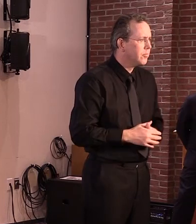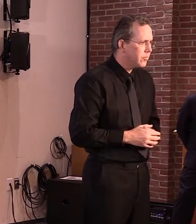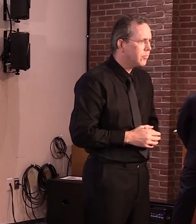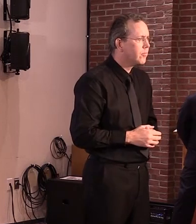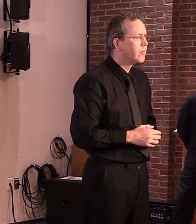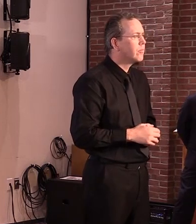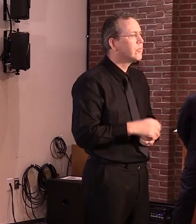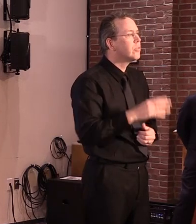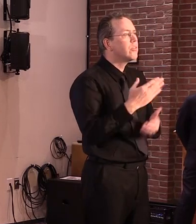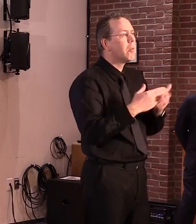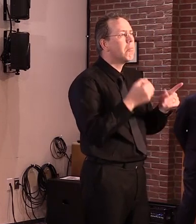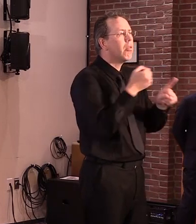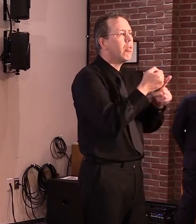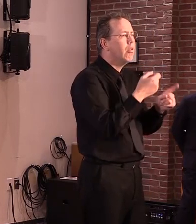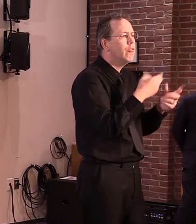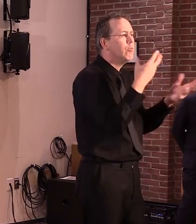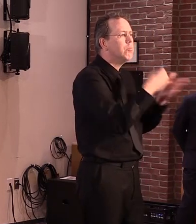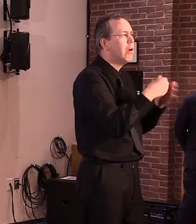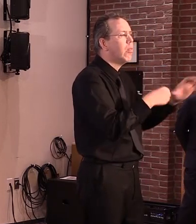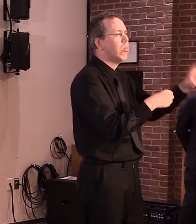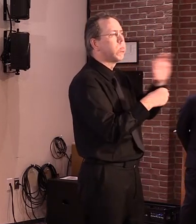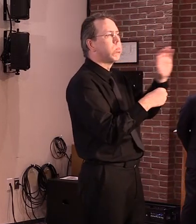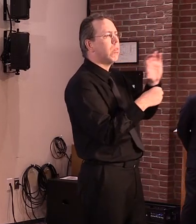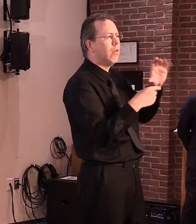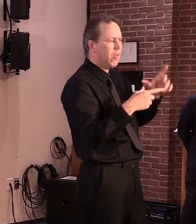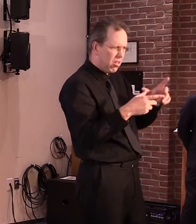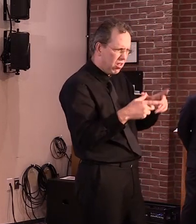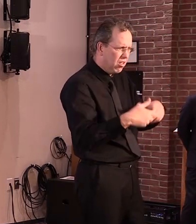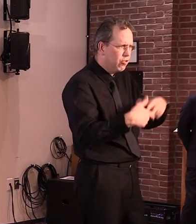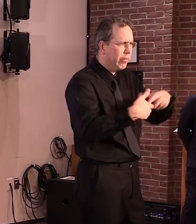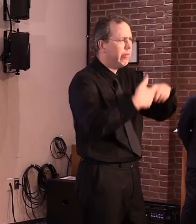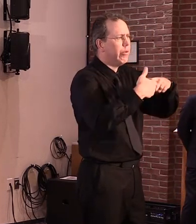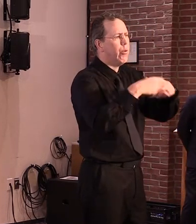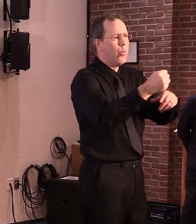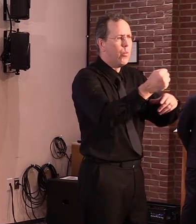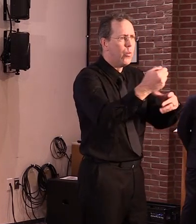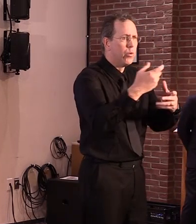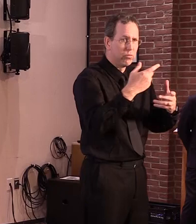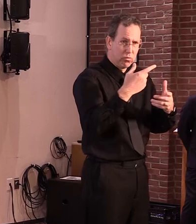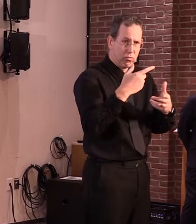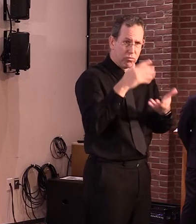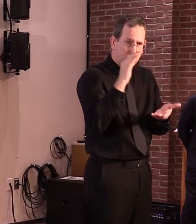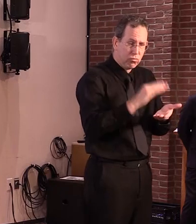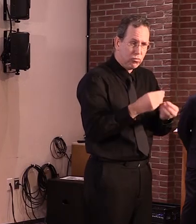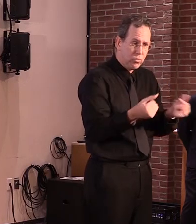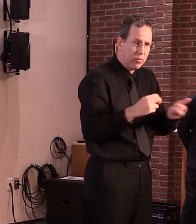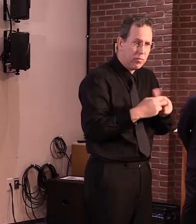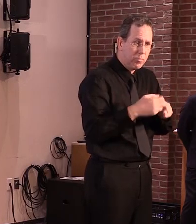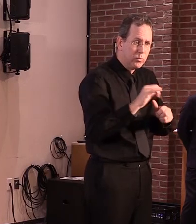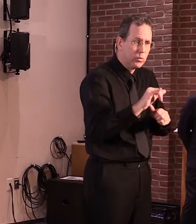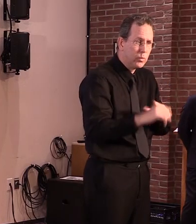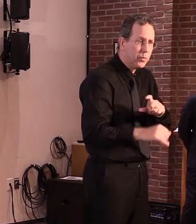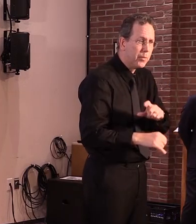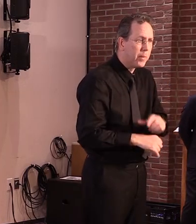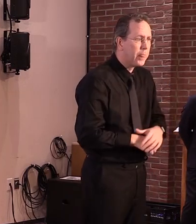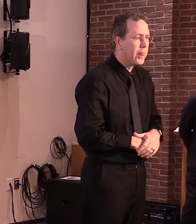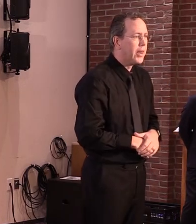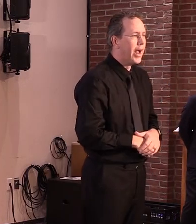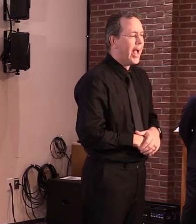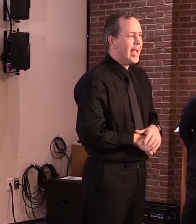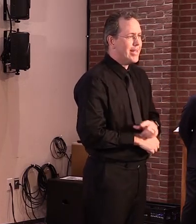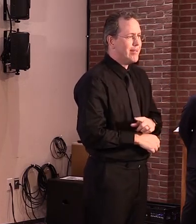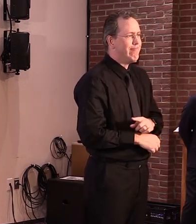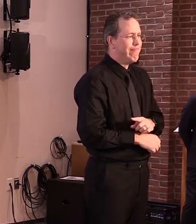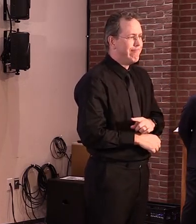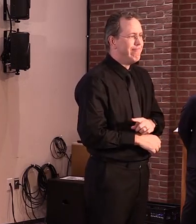were overpaid, is that all straightened out too? For the most part, there was one